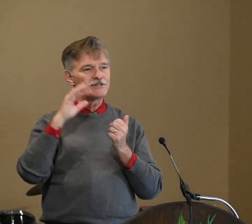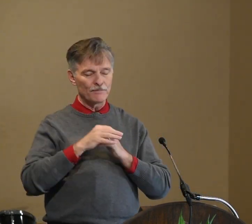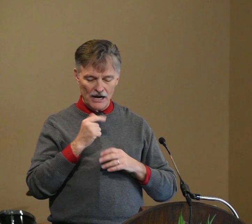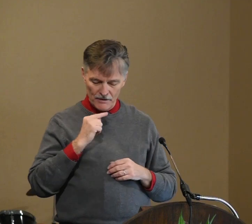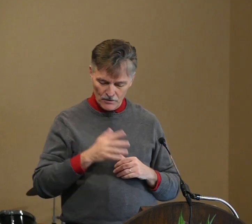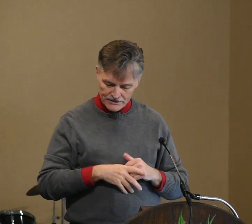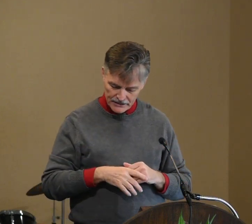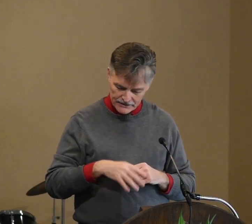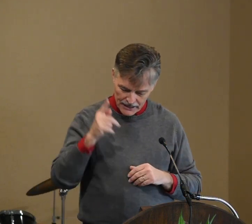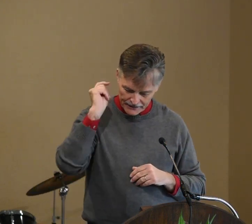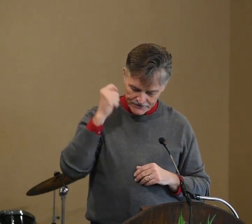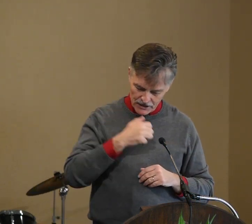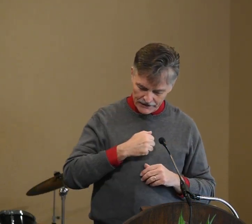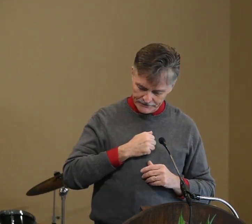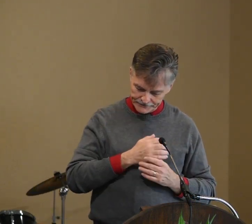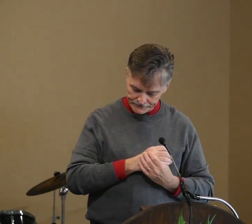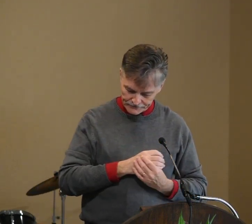the problem, wasn't it, Todd? Sorry.